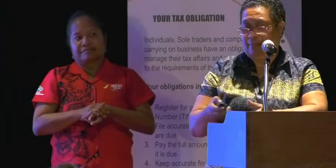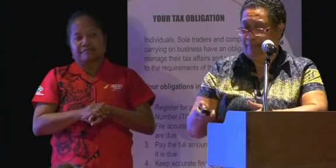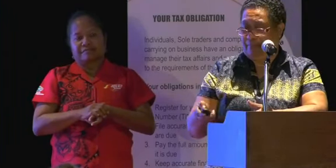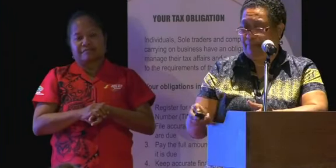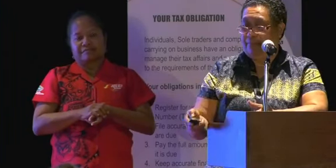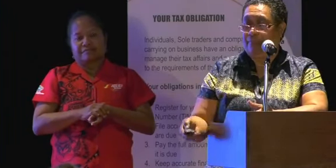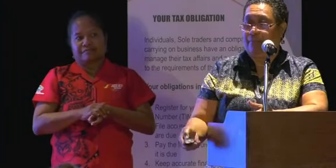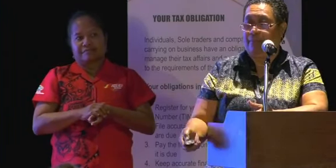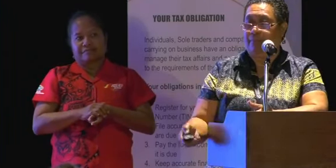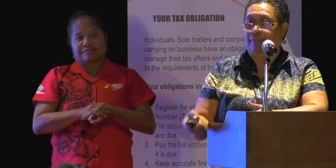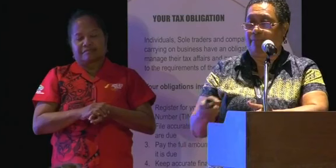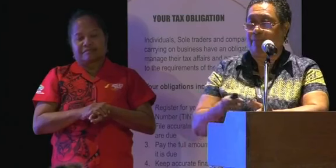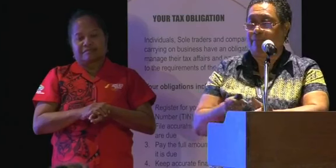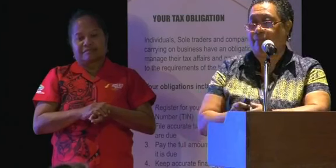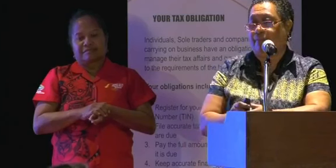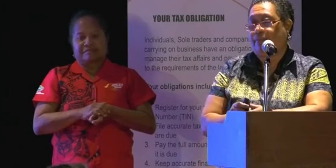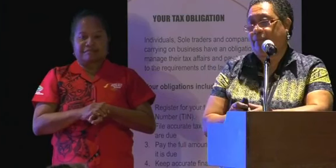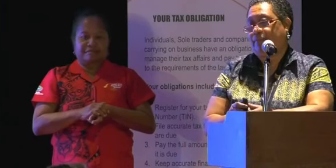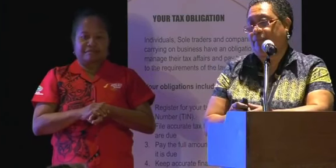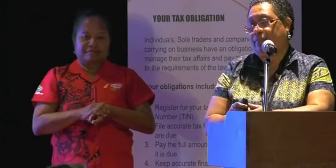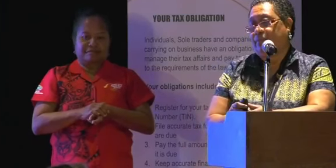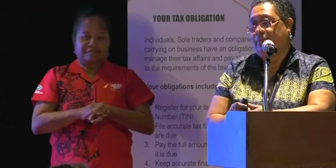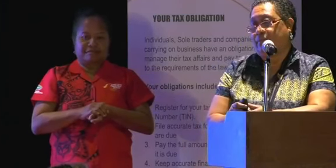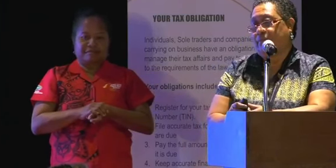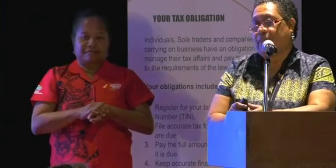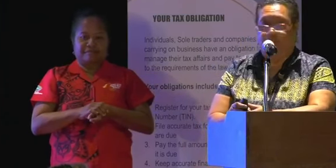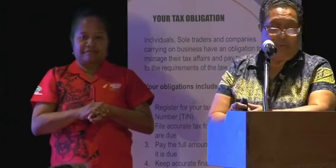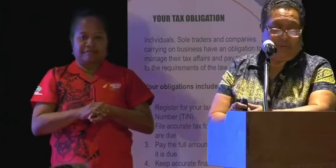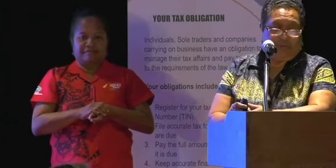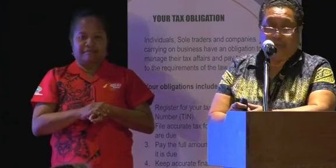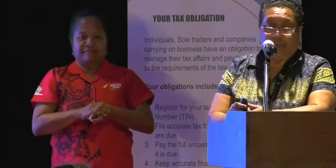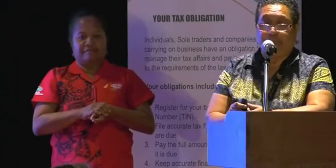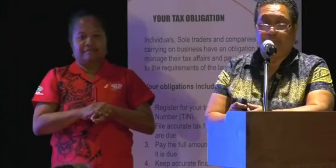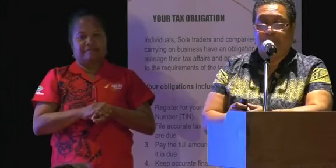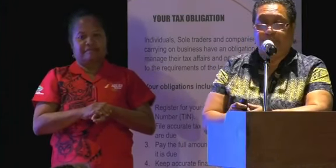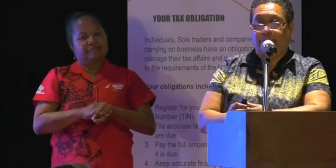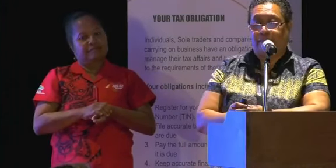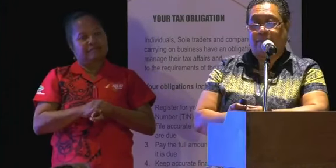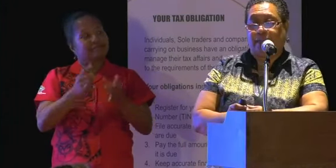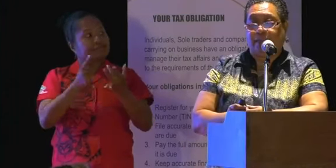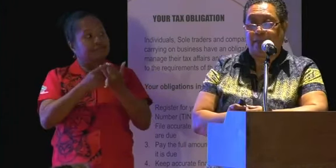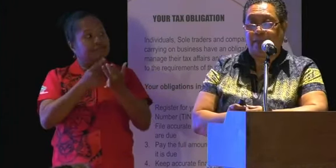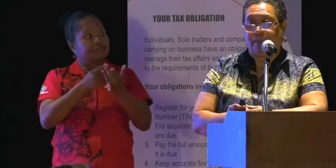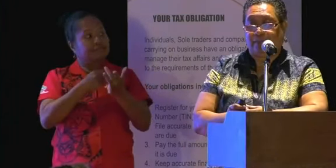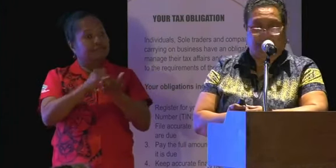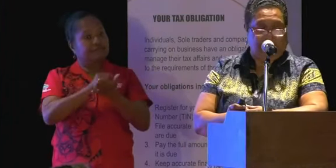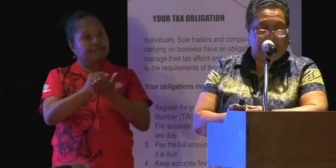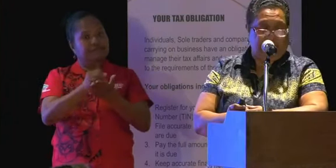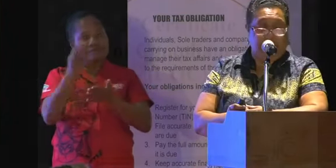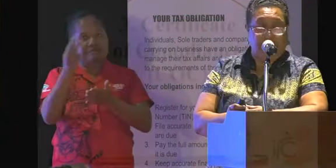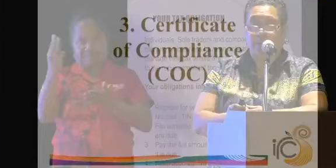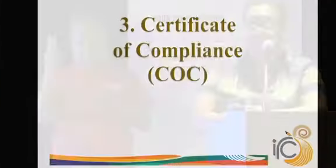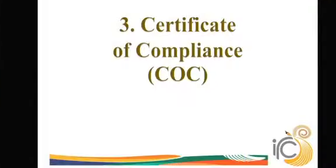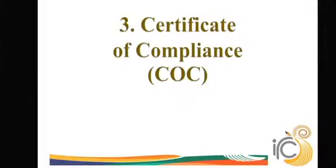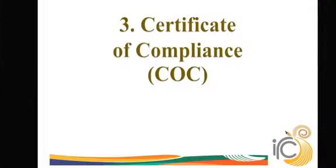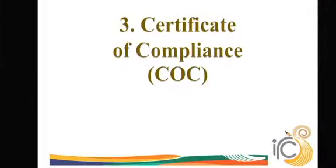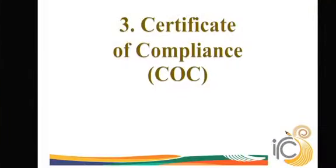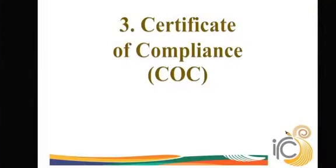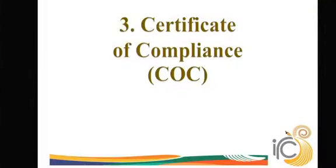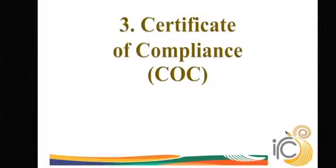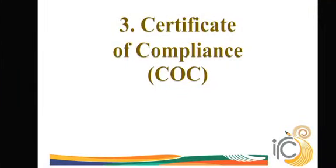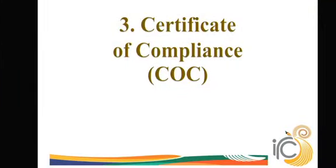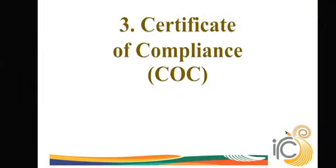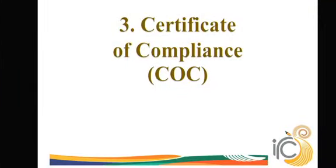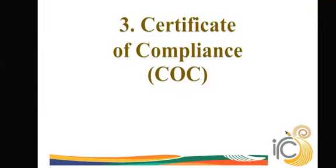Okay. The third one is